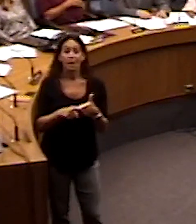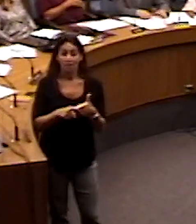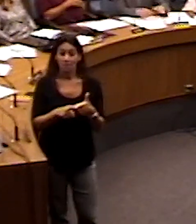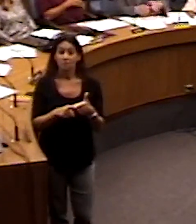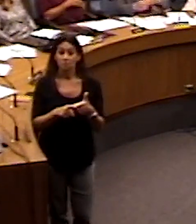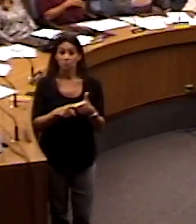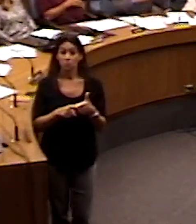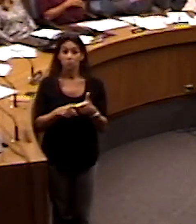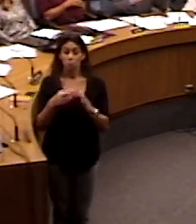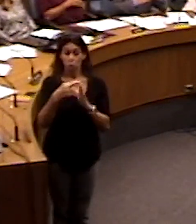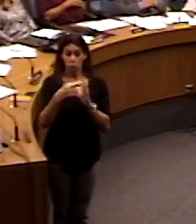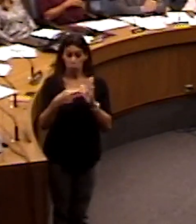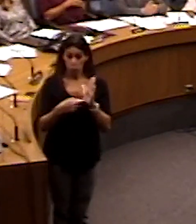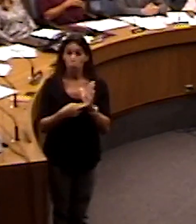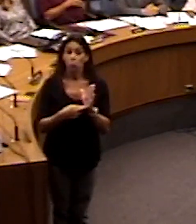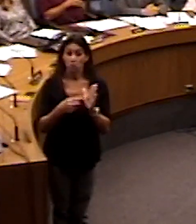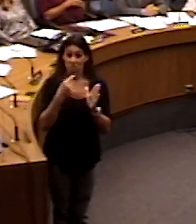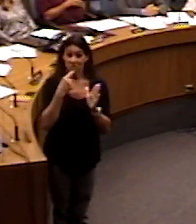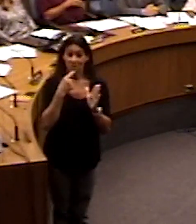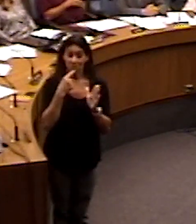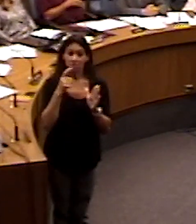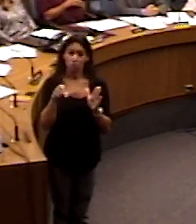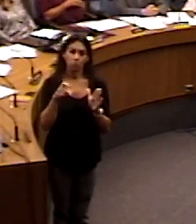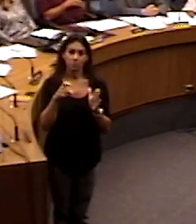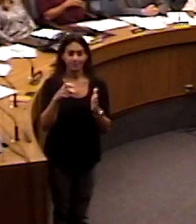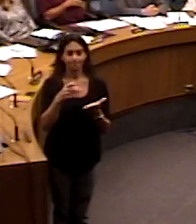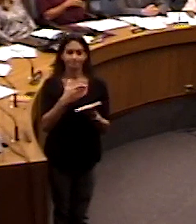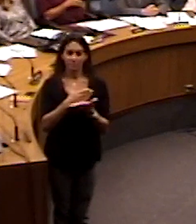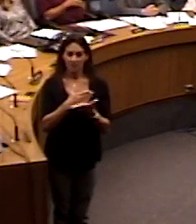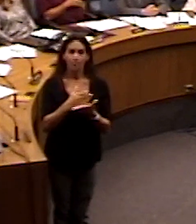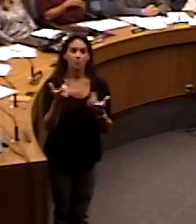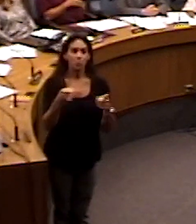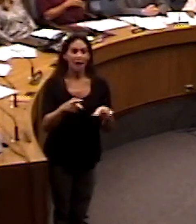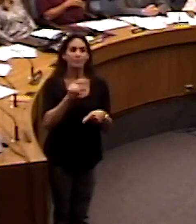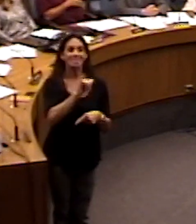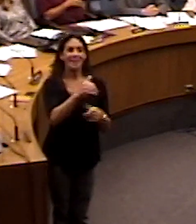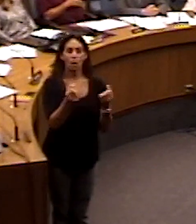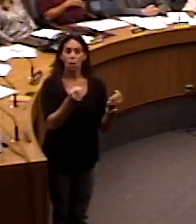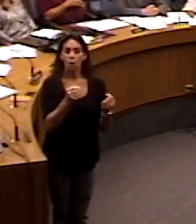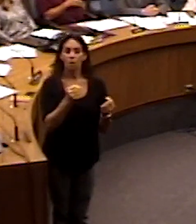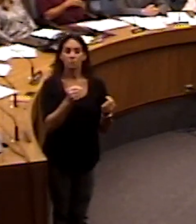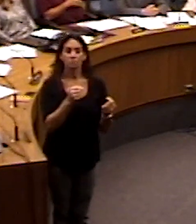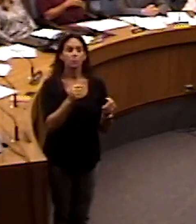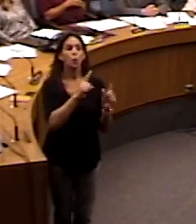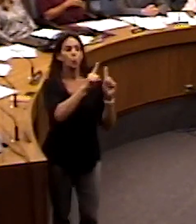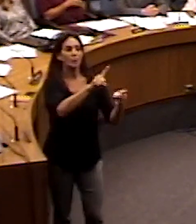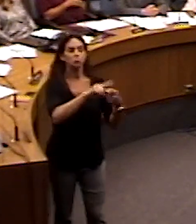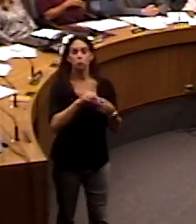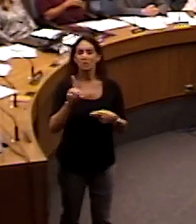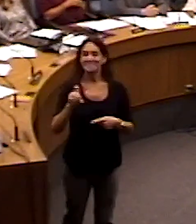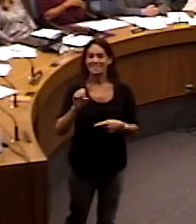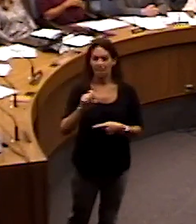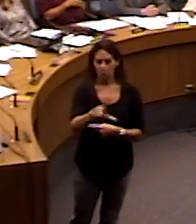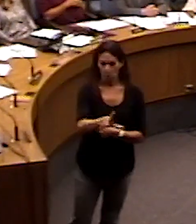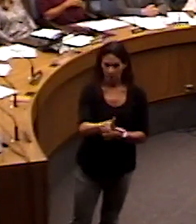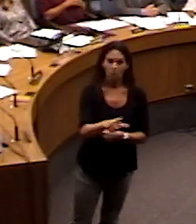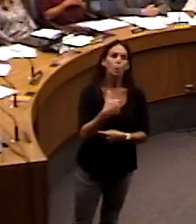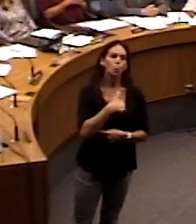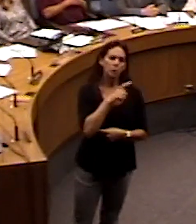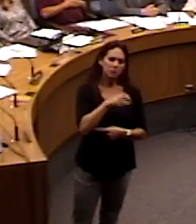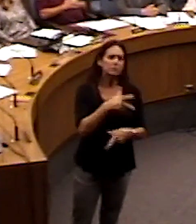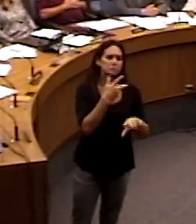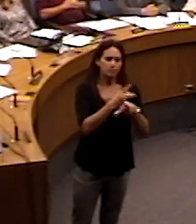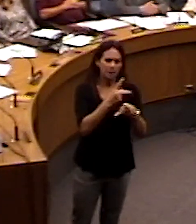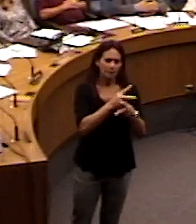you know, another total different incident. It wound up in Delaware from a stolen car here. We have to be diligent,